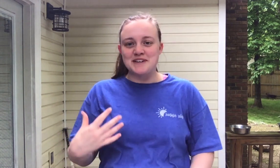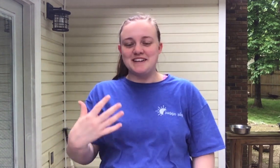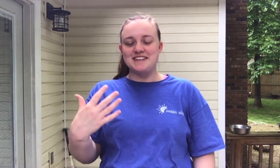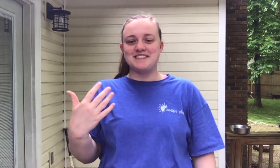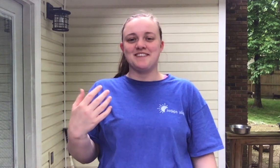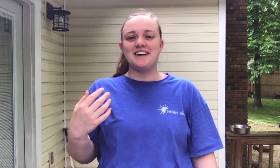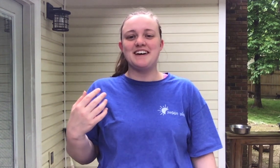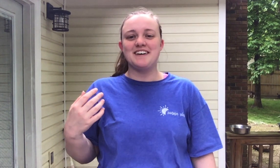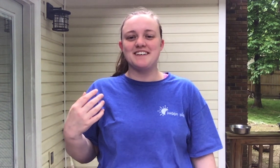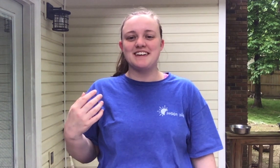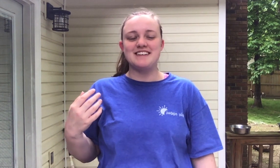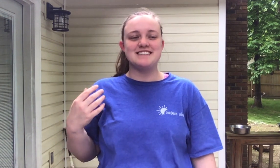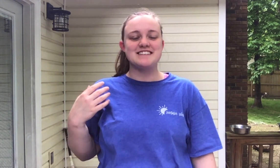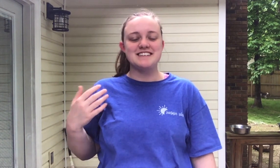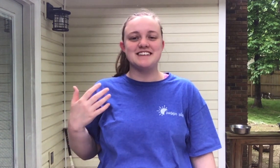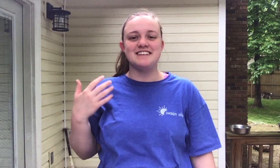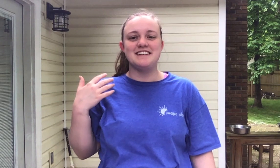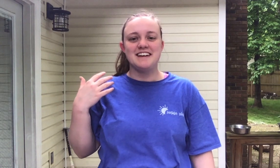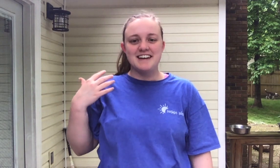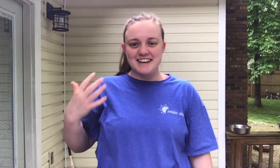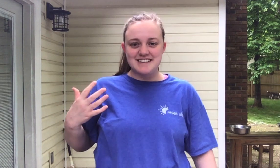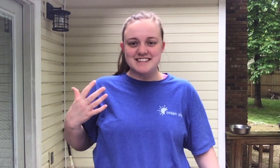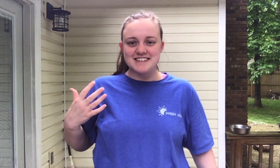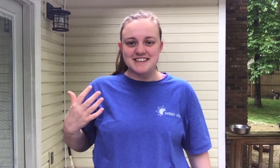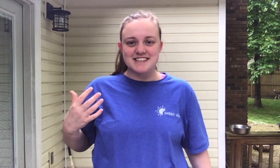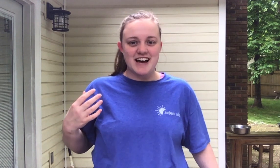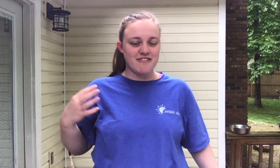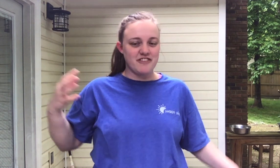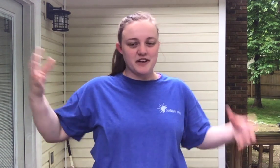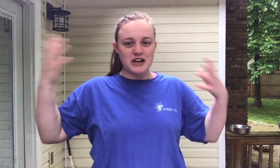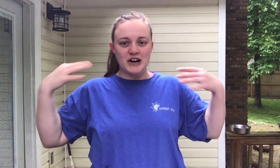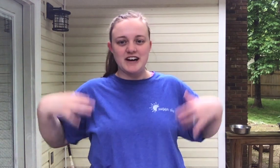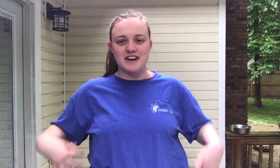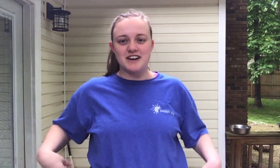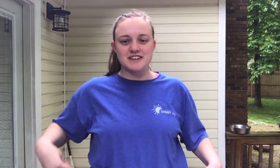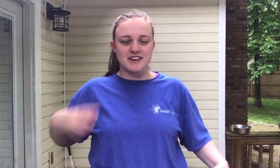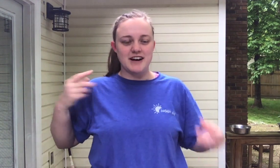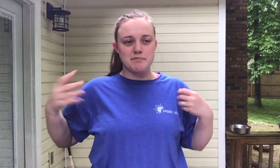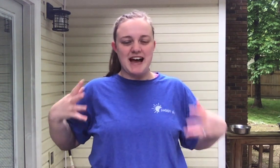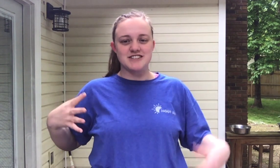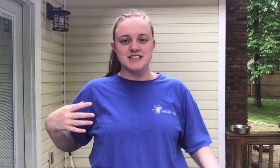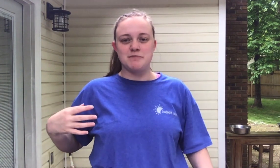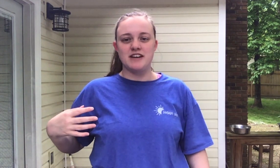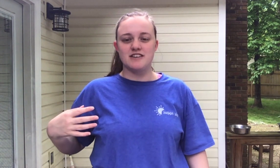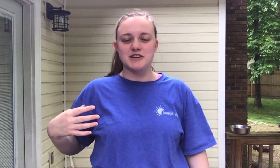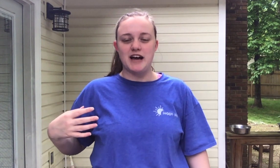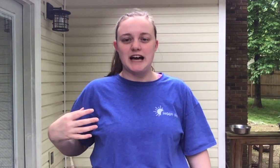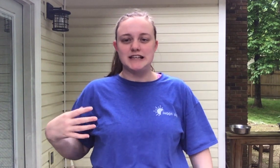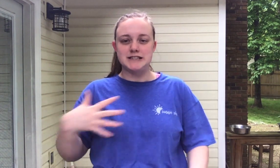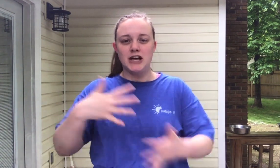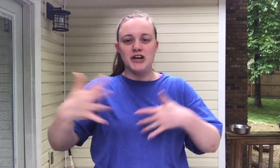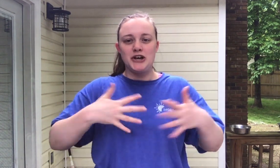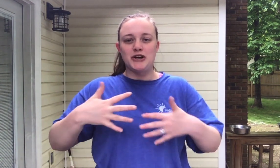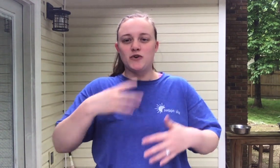as well, he doesn't just have the gray patches, but he also has